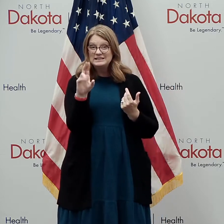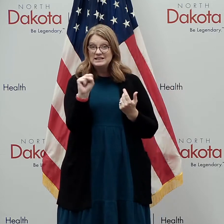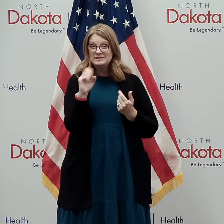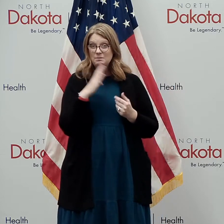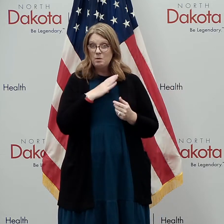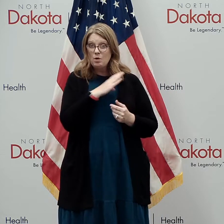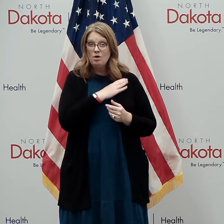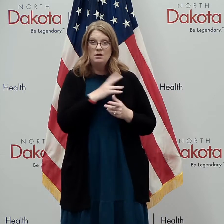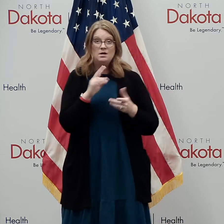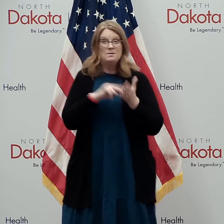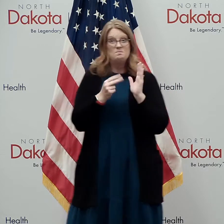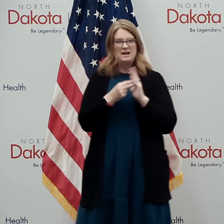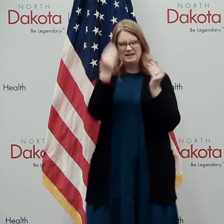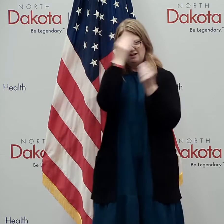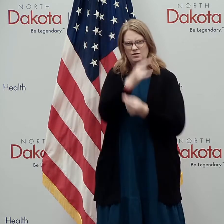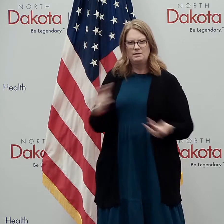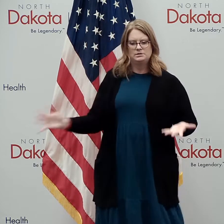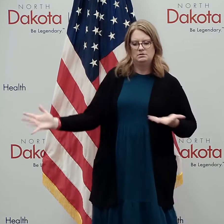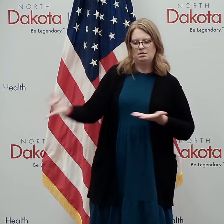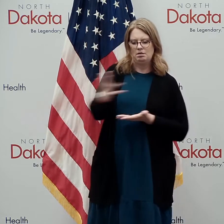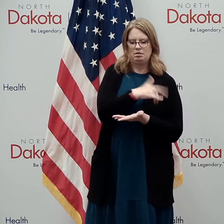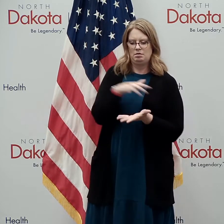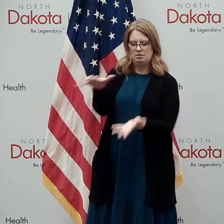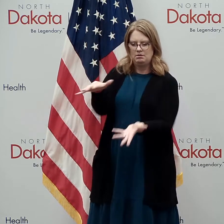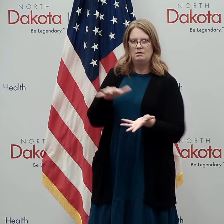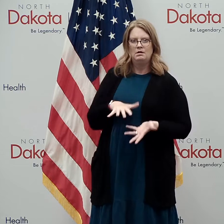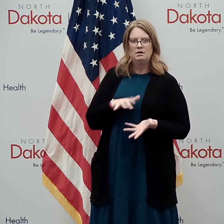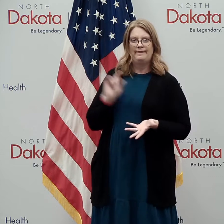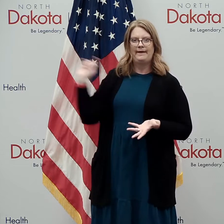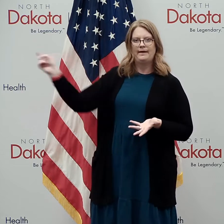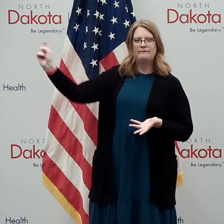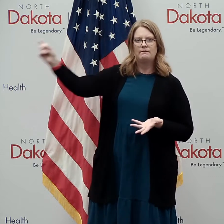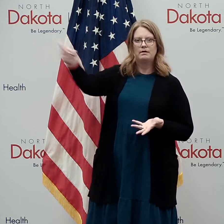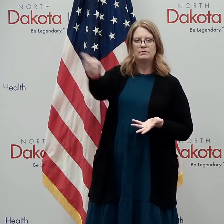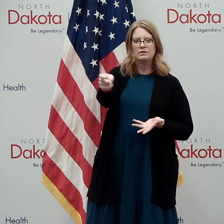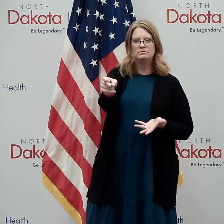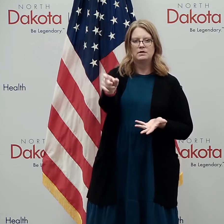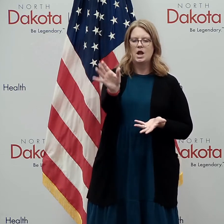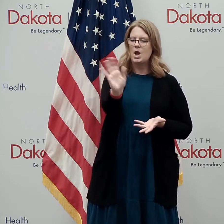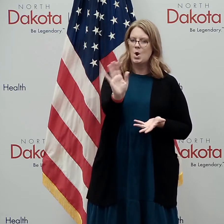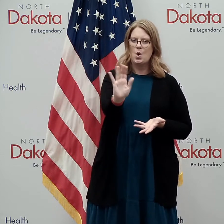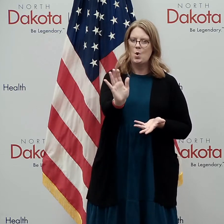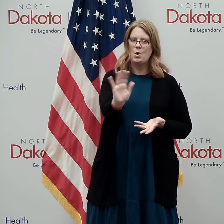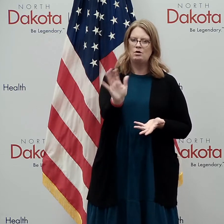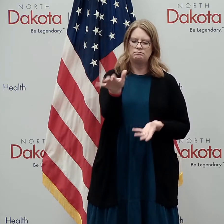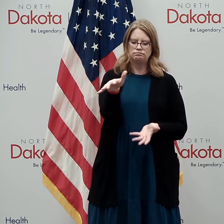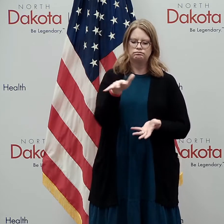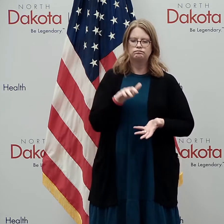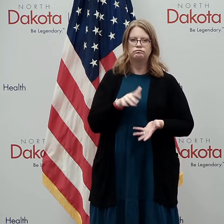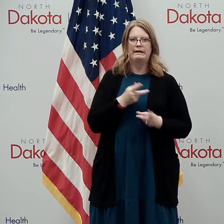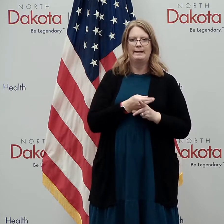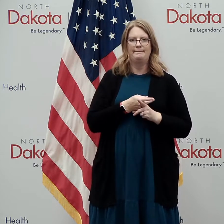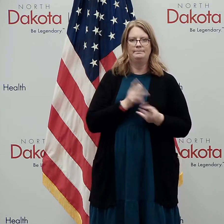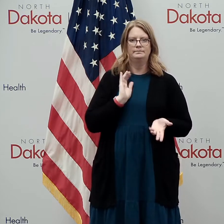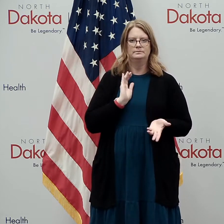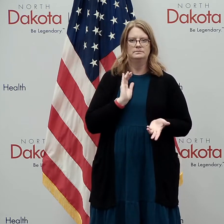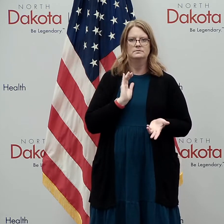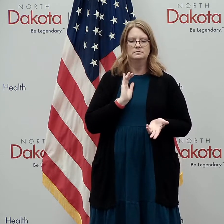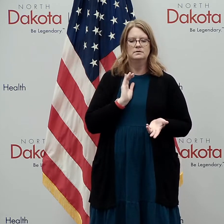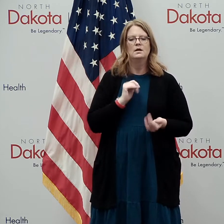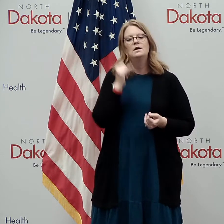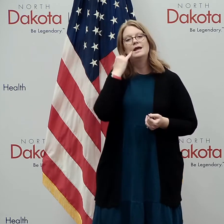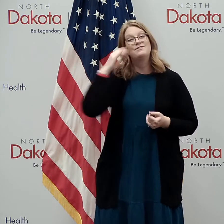other government agency. And so again, if you can, please do. If you haven't taken the census, please do